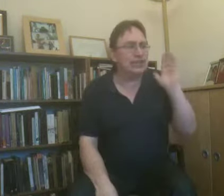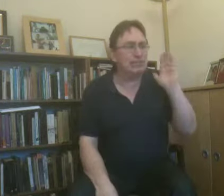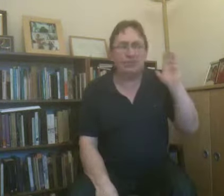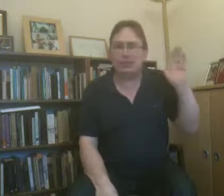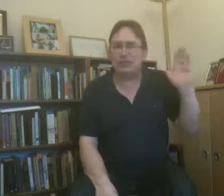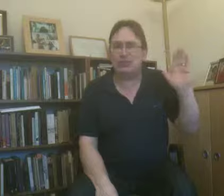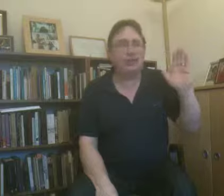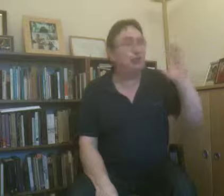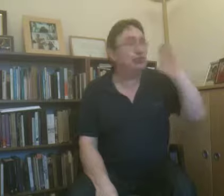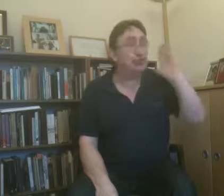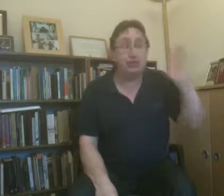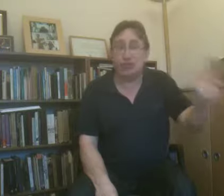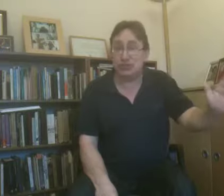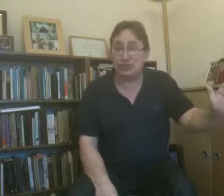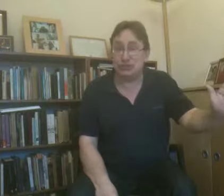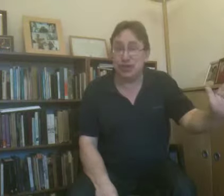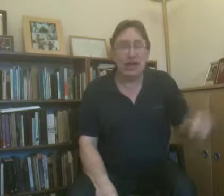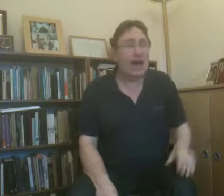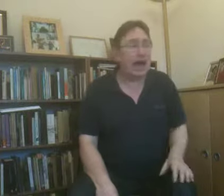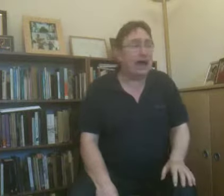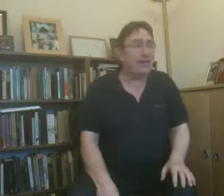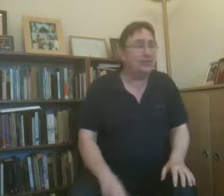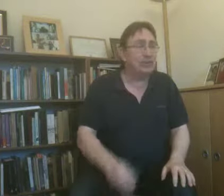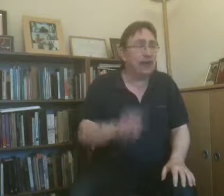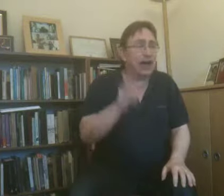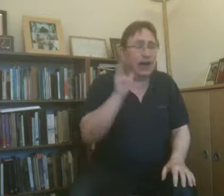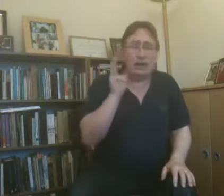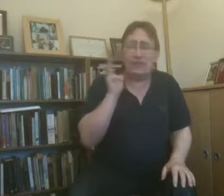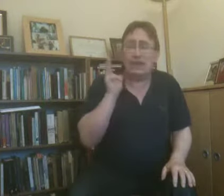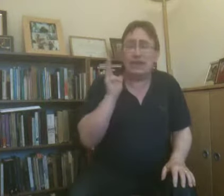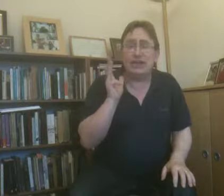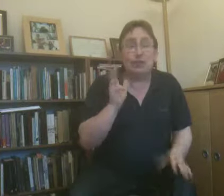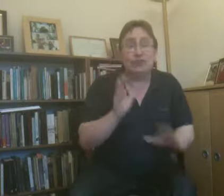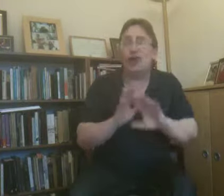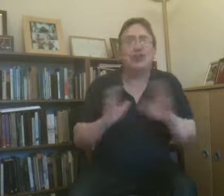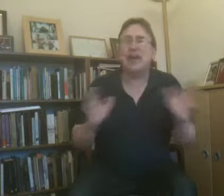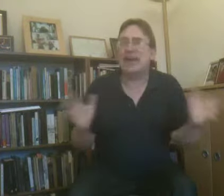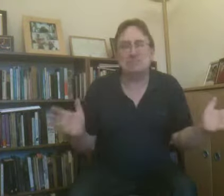Nicodemus in chapter 3 was Jewish, and this lady who is unnamed